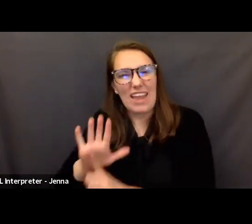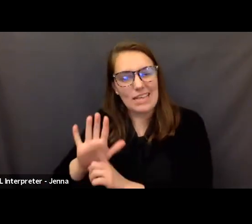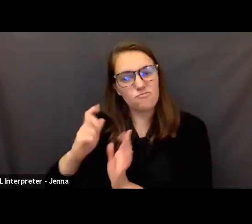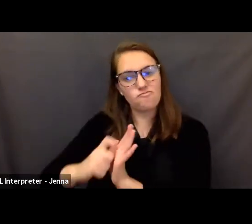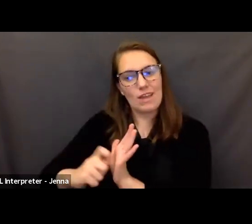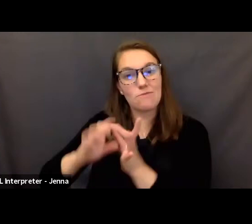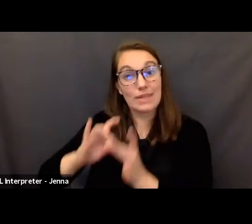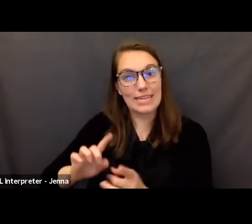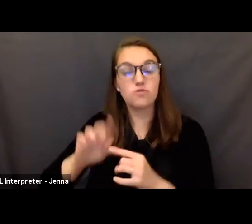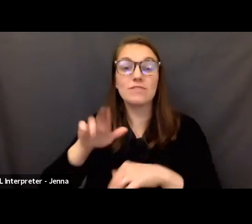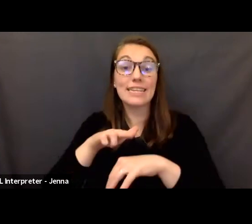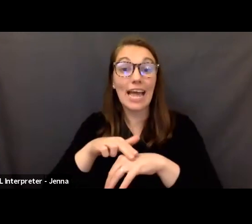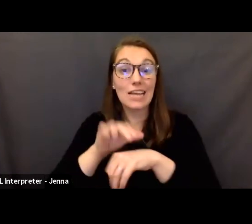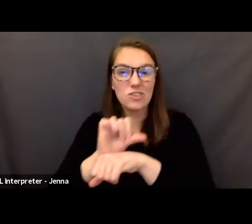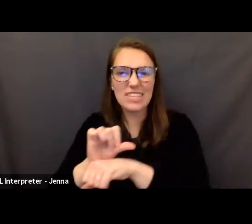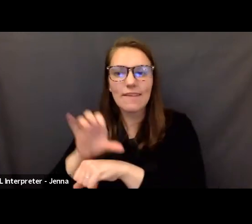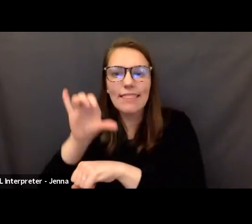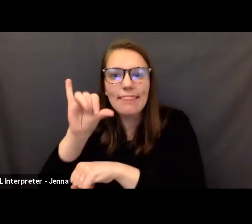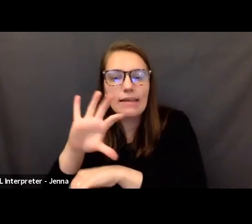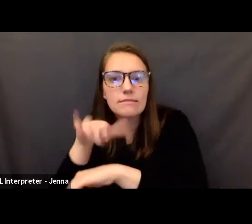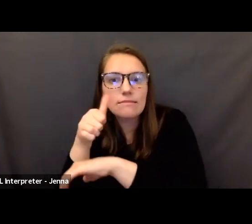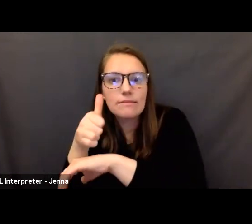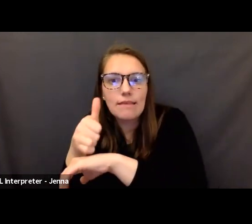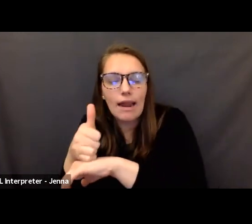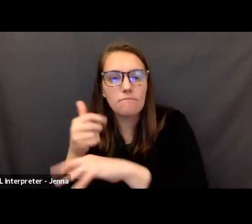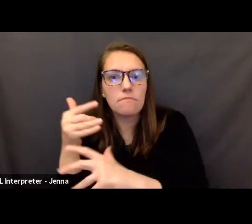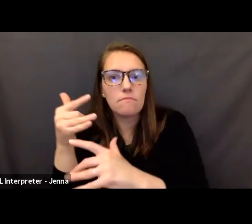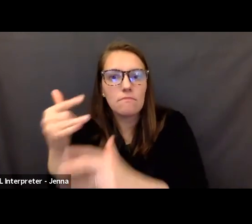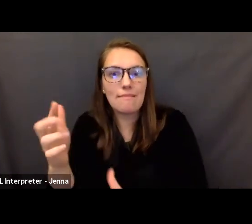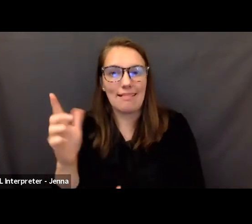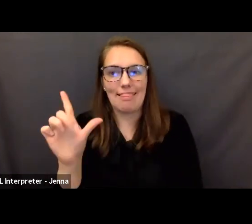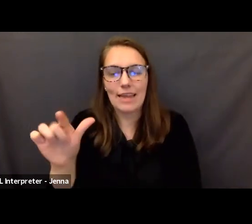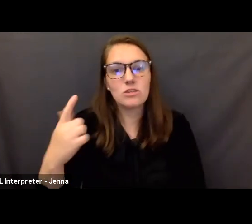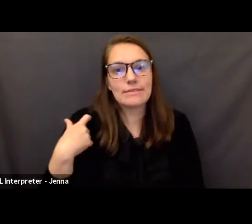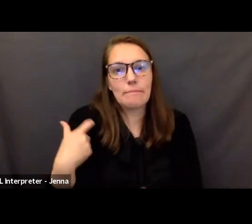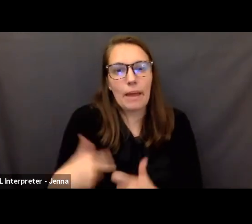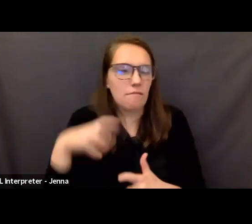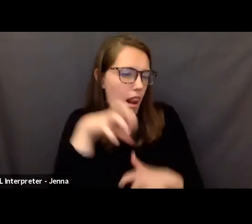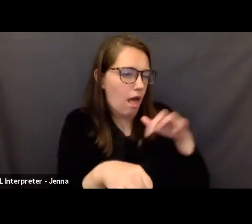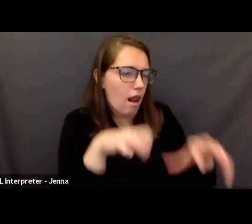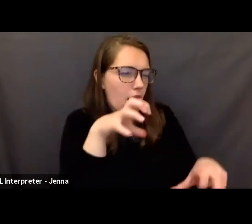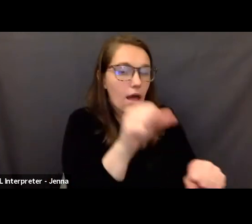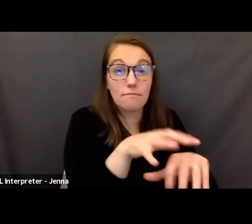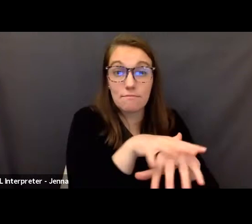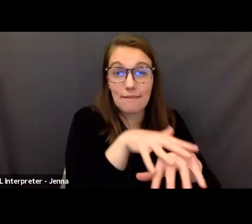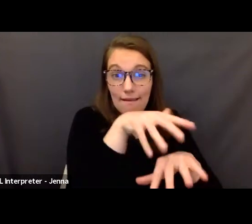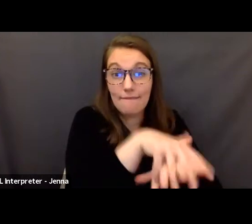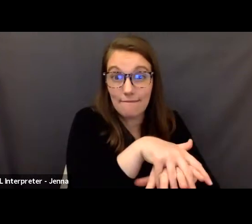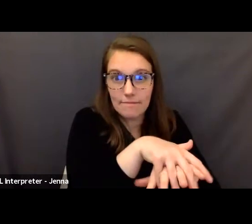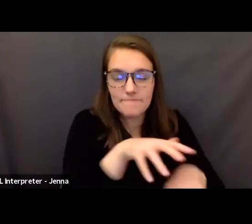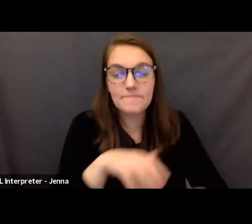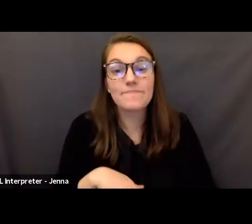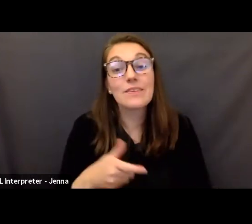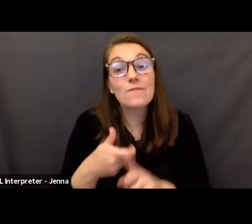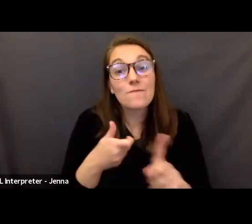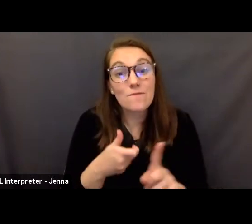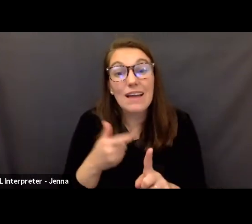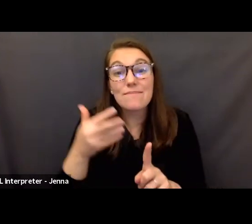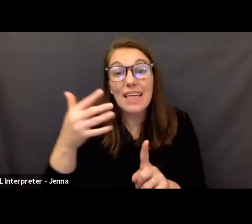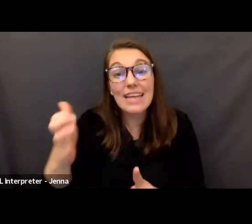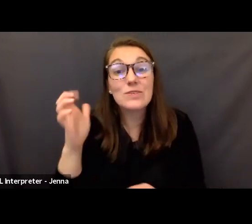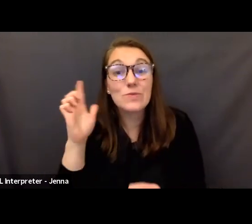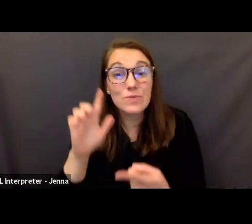Spanish colonialist arguments, specifically the arguments spanning from the Burgos Junta of 1512 to the arguments of Juan Guinez de